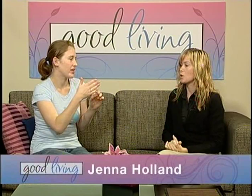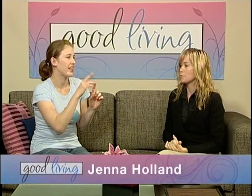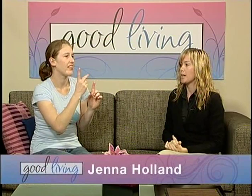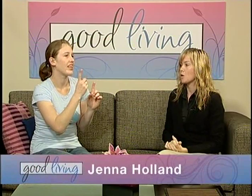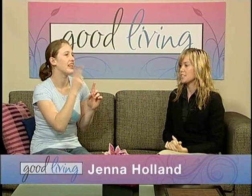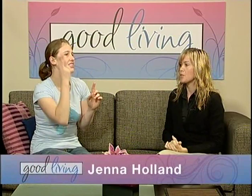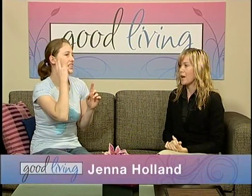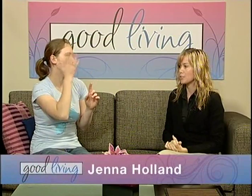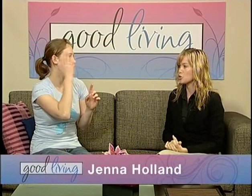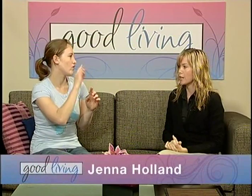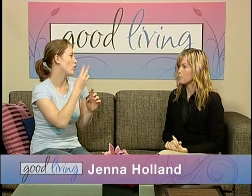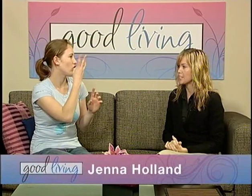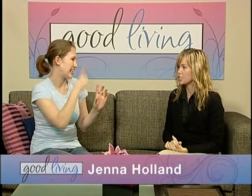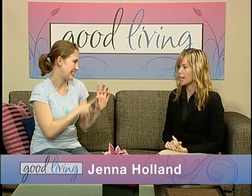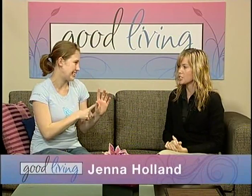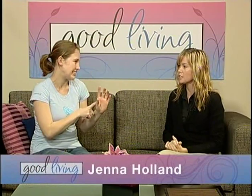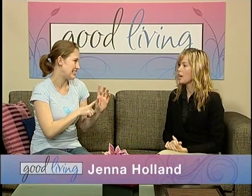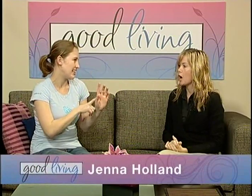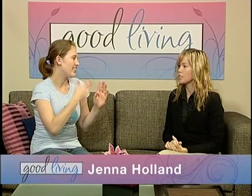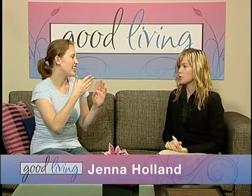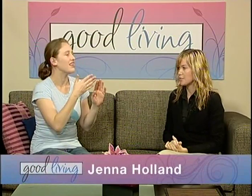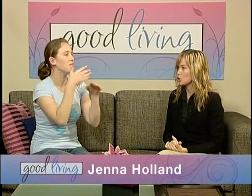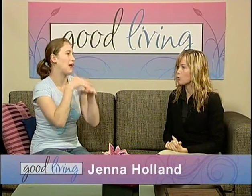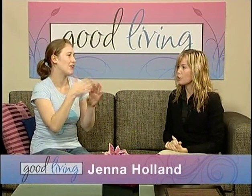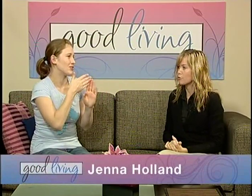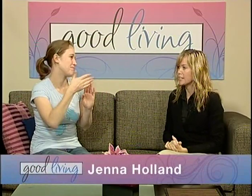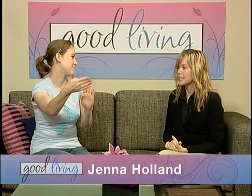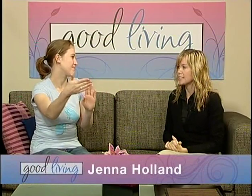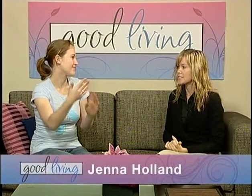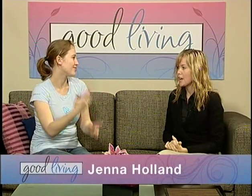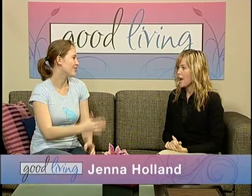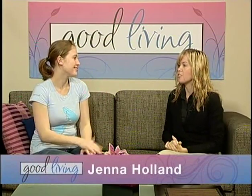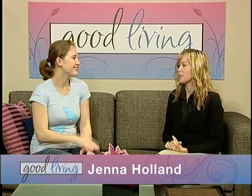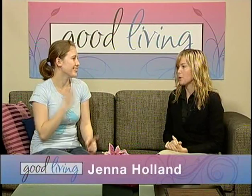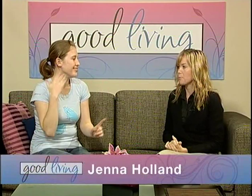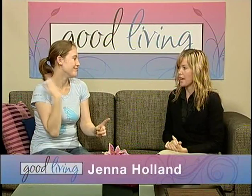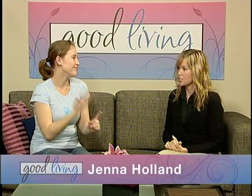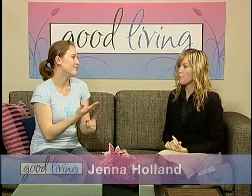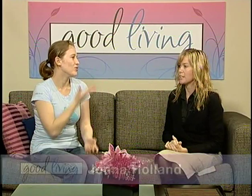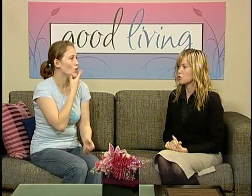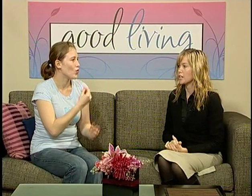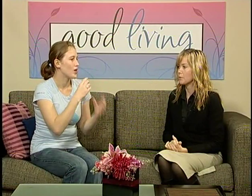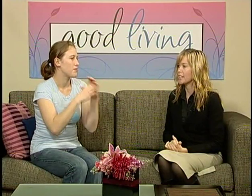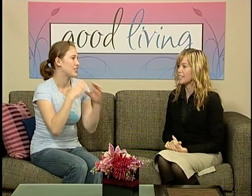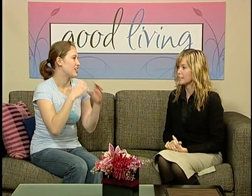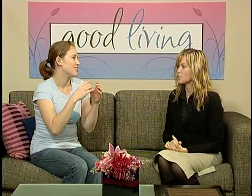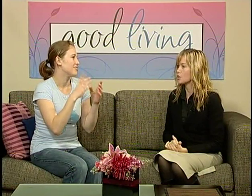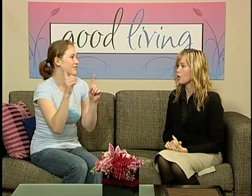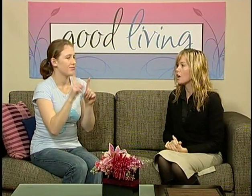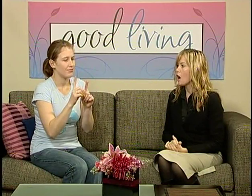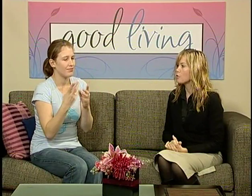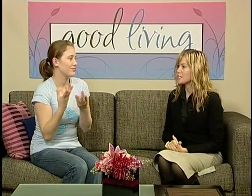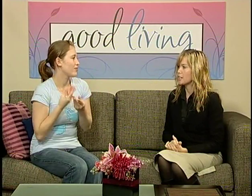Yes, I was, but I was in the mainstream education. I went to a deaf school for 3 years and then went back to the mainstream again.